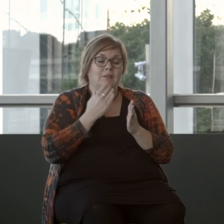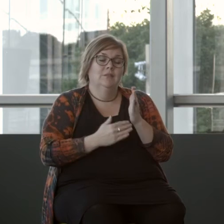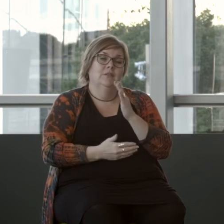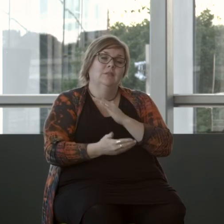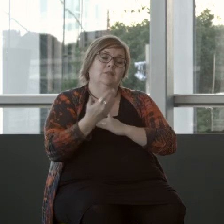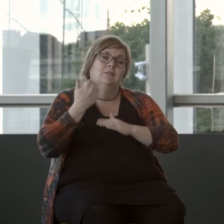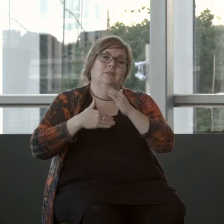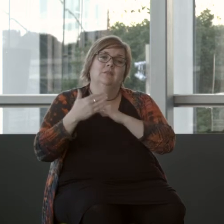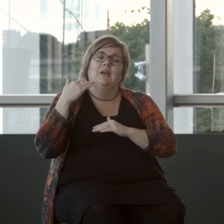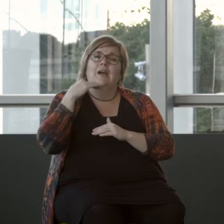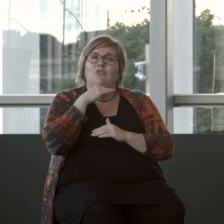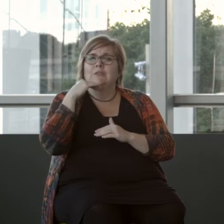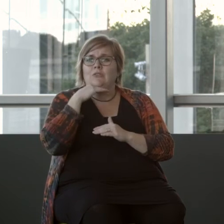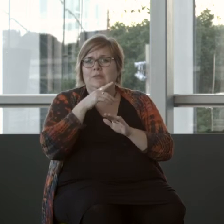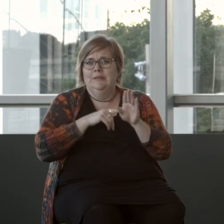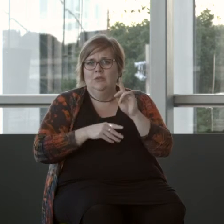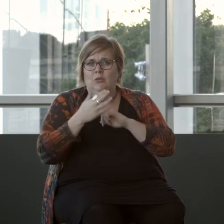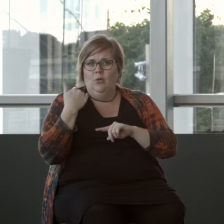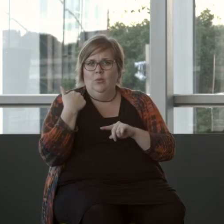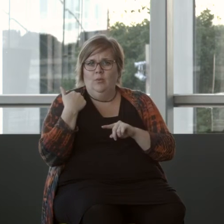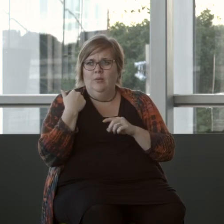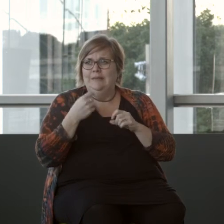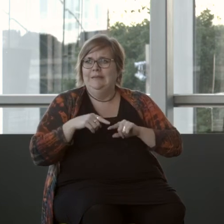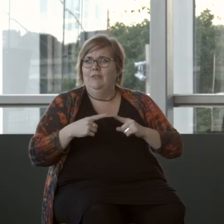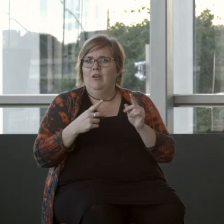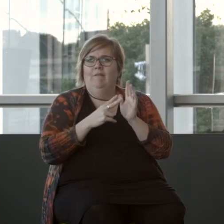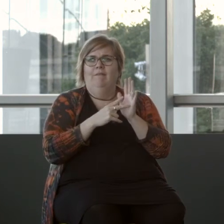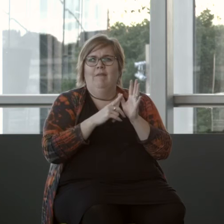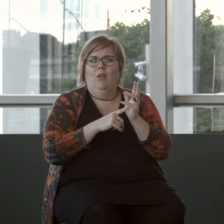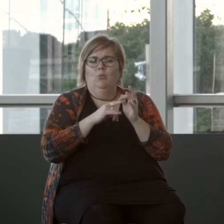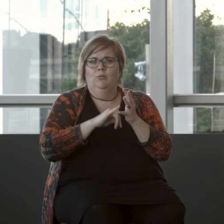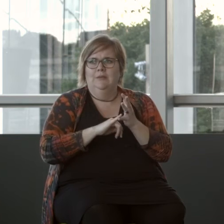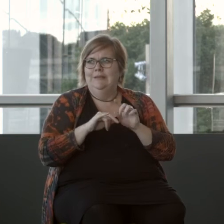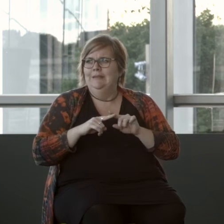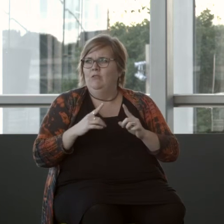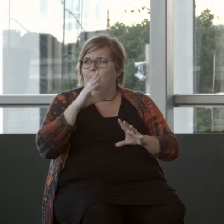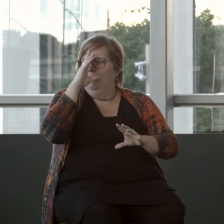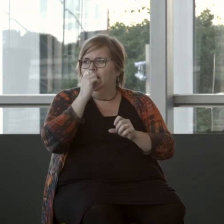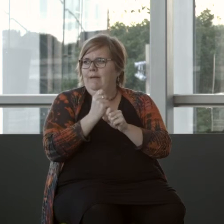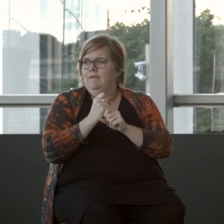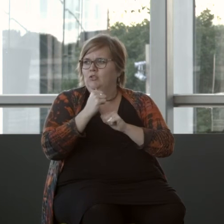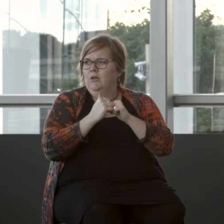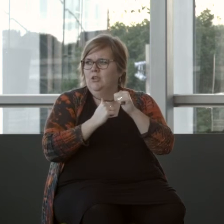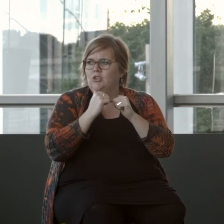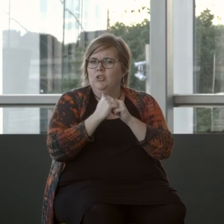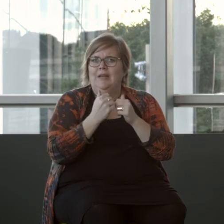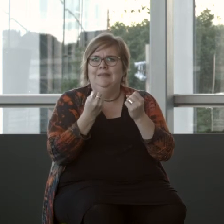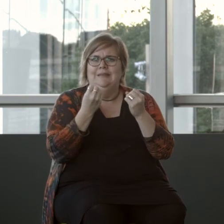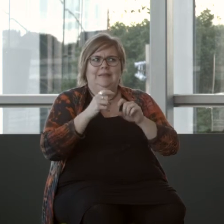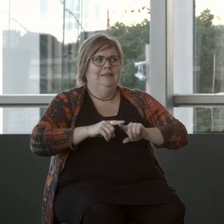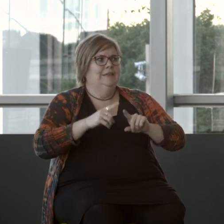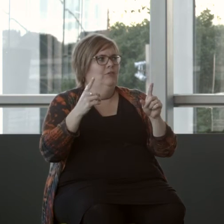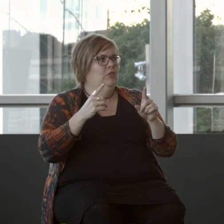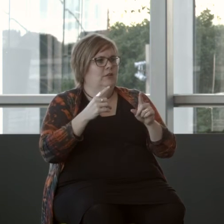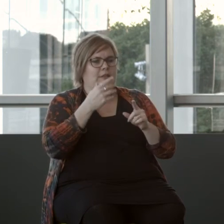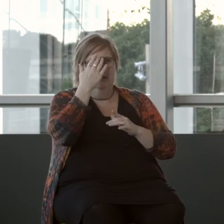by people who didn't have our values, who didn't have our belief structures, who didn't have our experiences, who didn't have our benefit of looking back